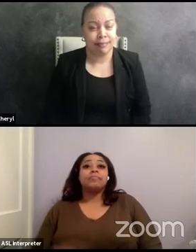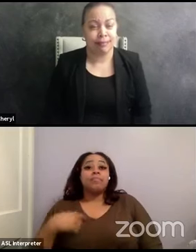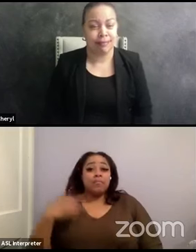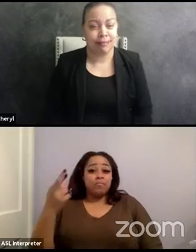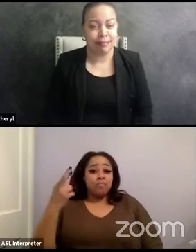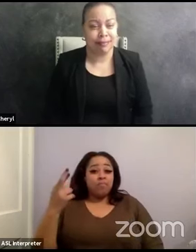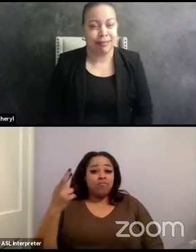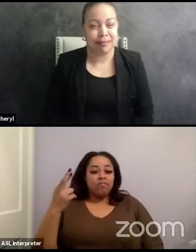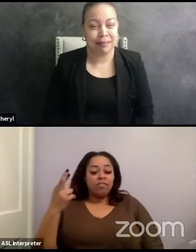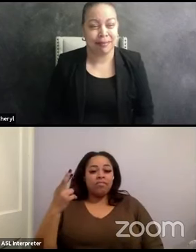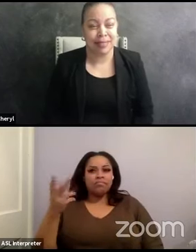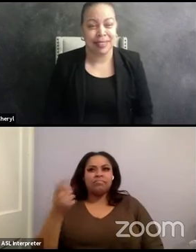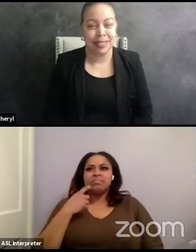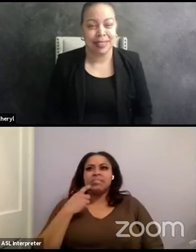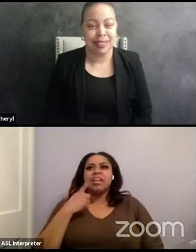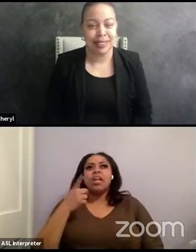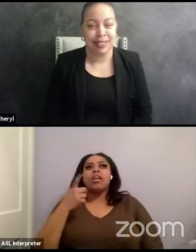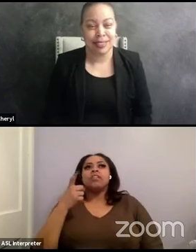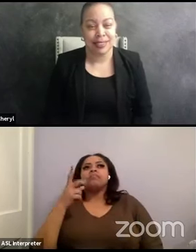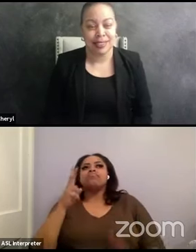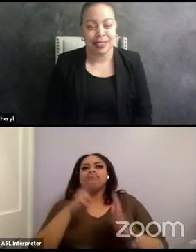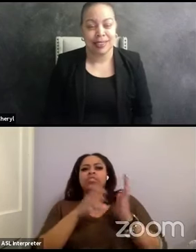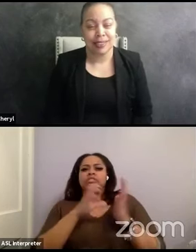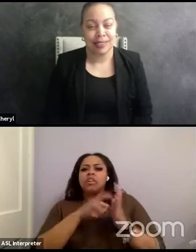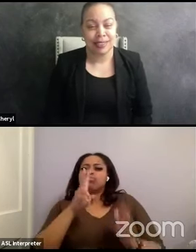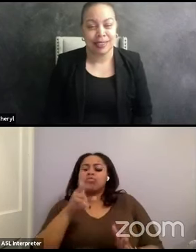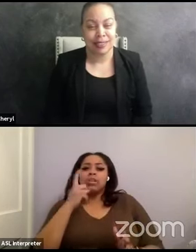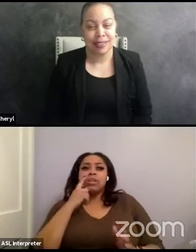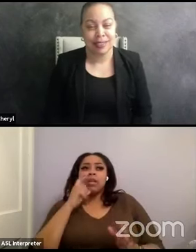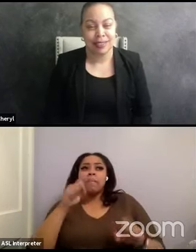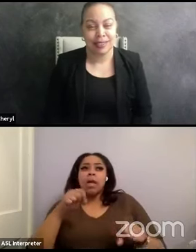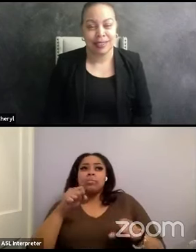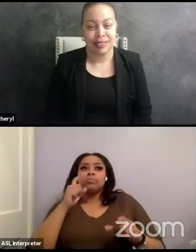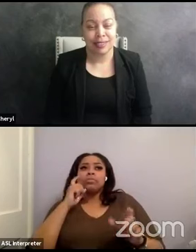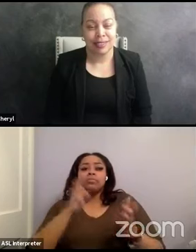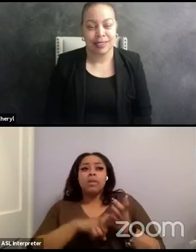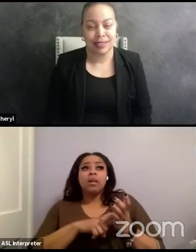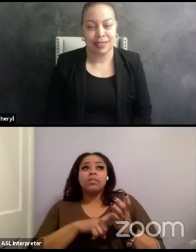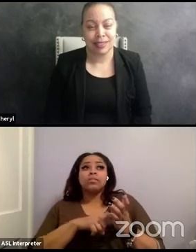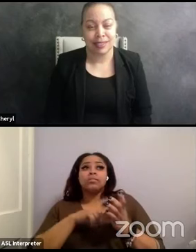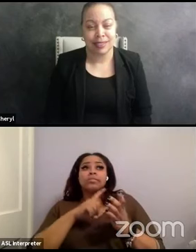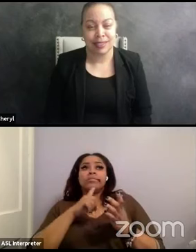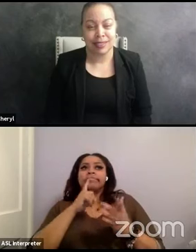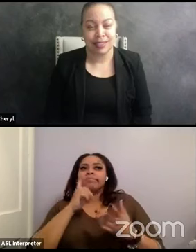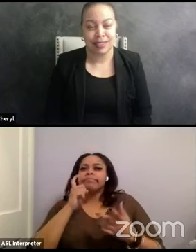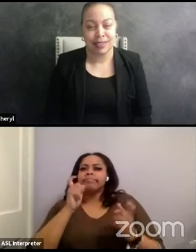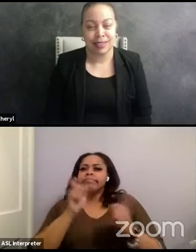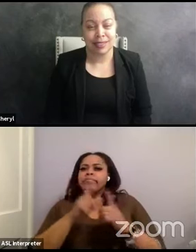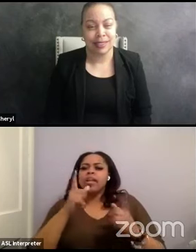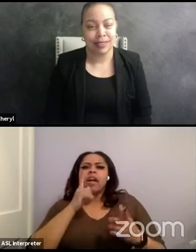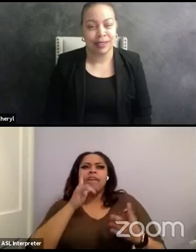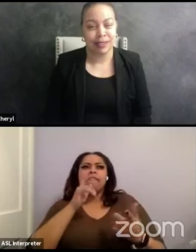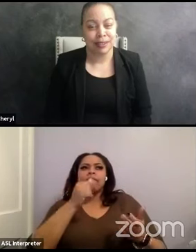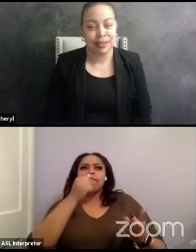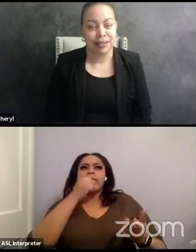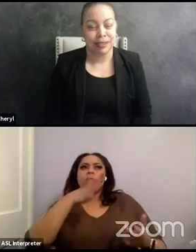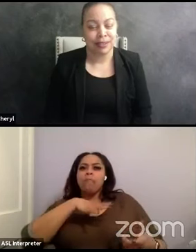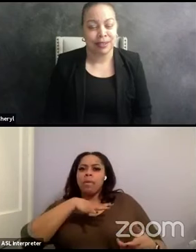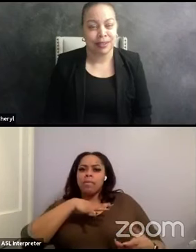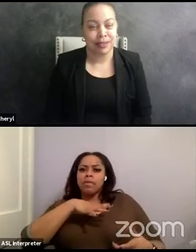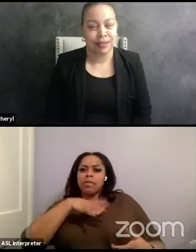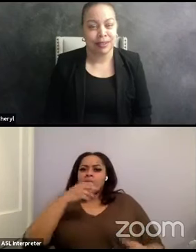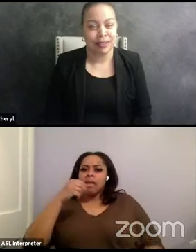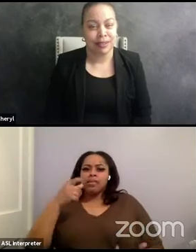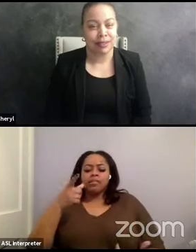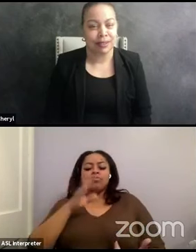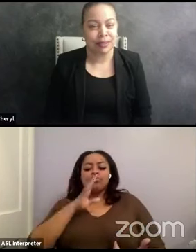and said, looking at chapter 2, is it possible to spot the contradictions of feminist white men? Because I think you talk about that as well. You were talking